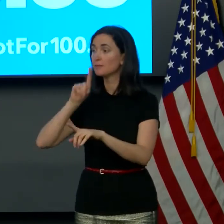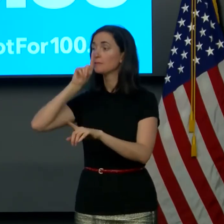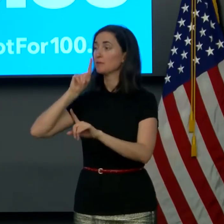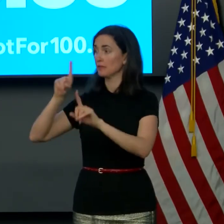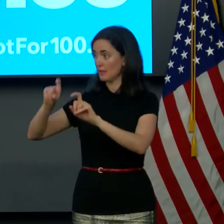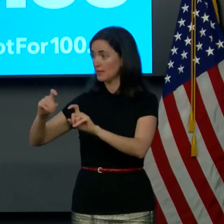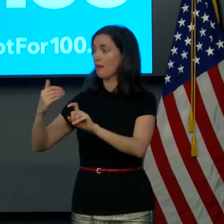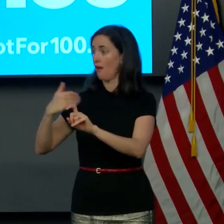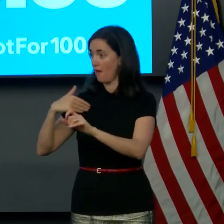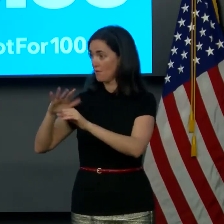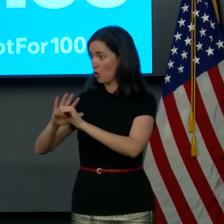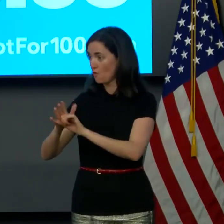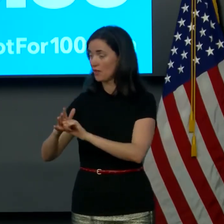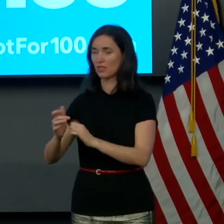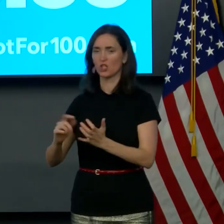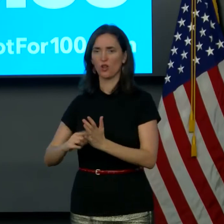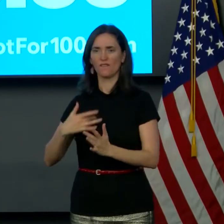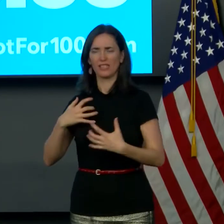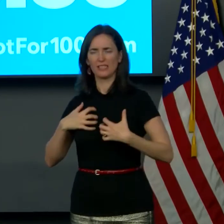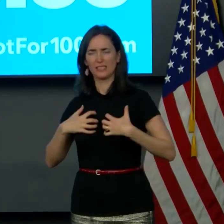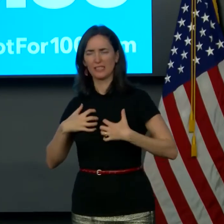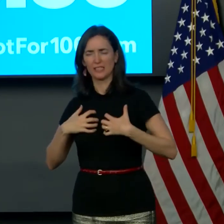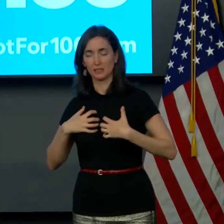that symptom.